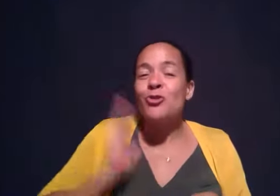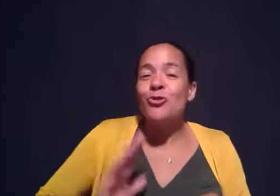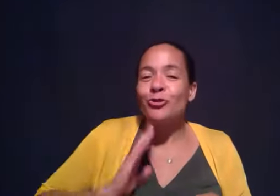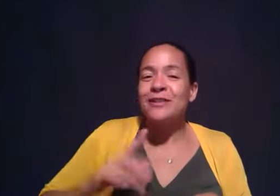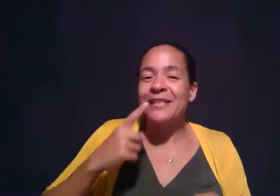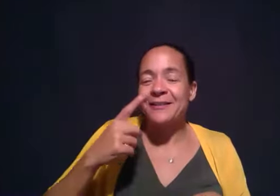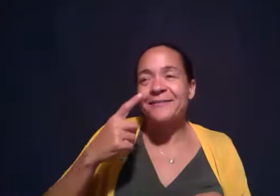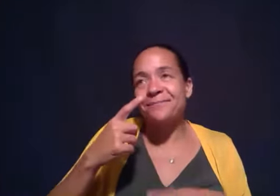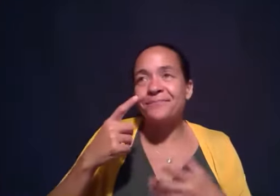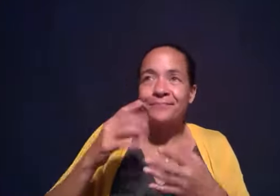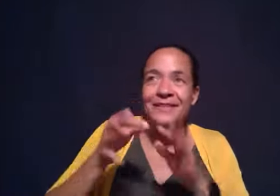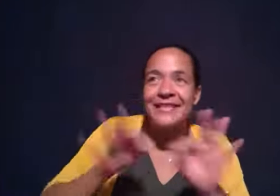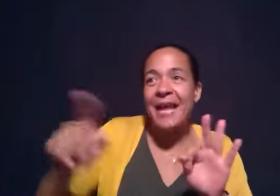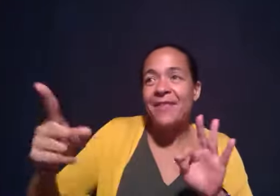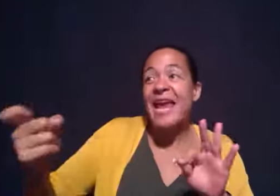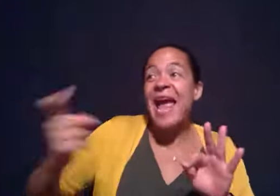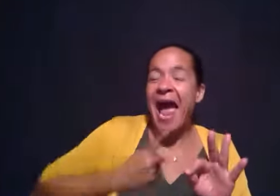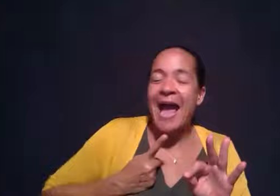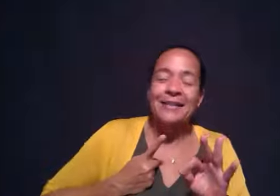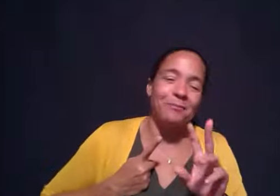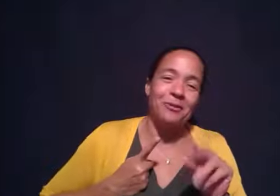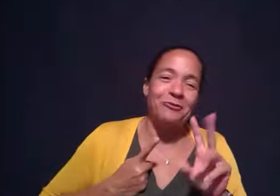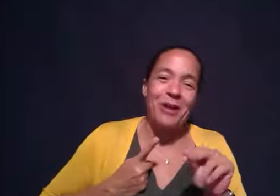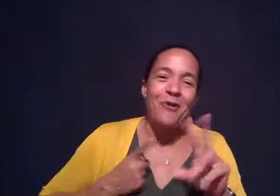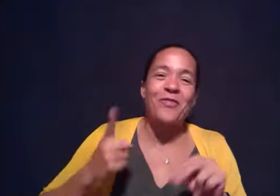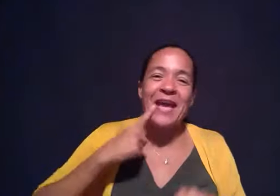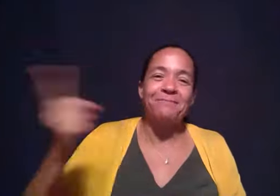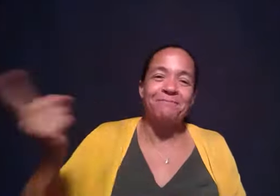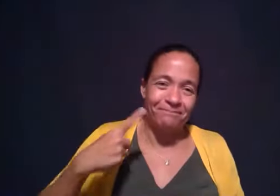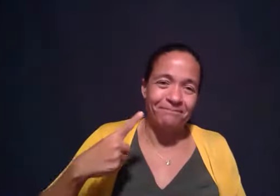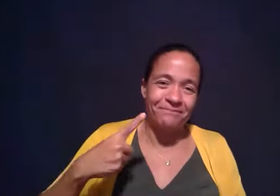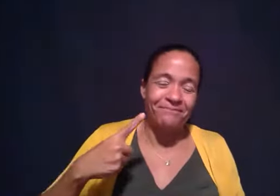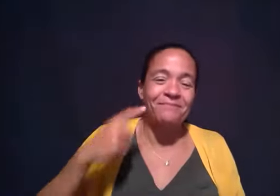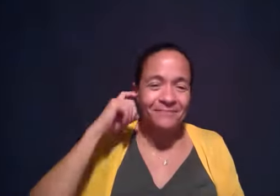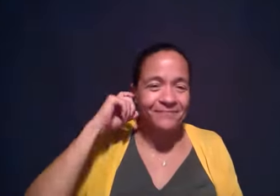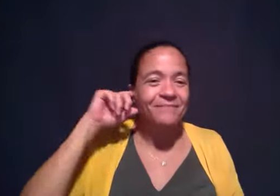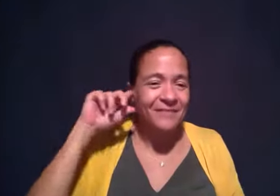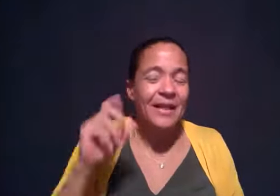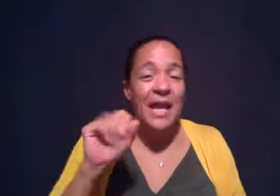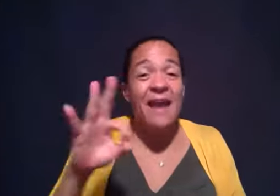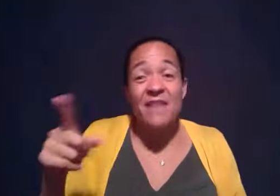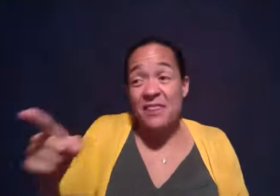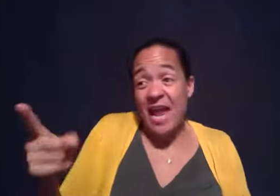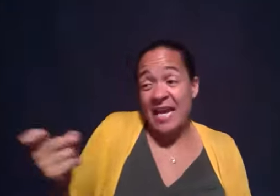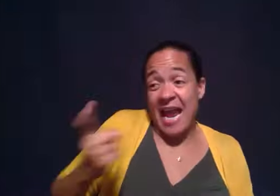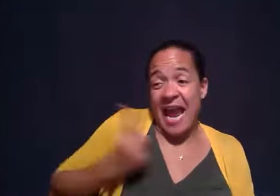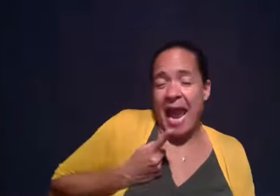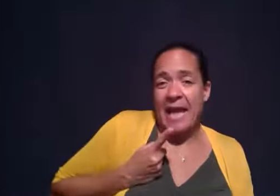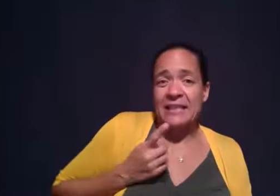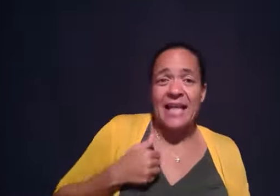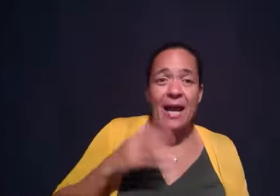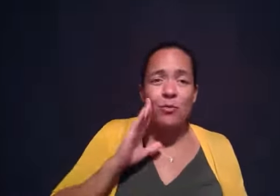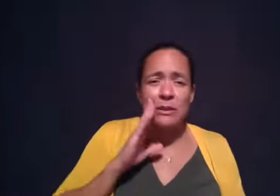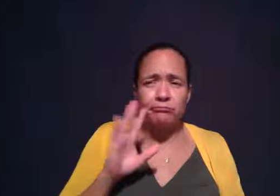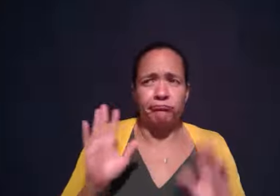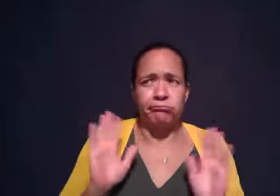do anything because our brains are eating our faces off. I think if you had asked me to go, I would have said, oh my gosh, I've got the board meeting in the morning.